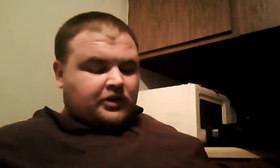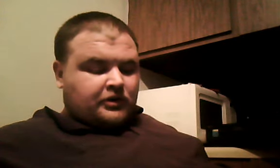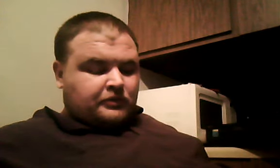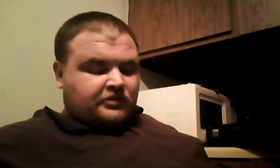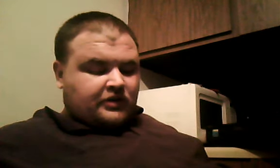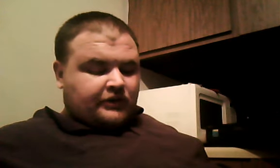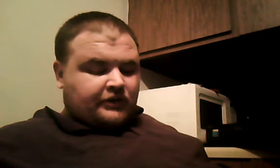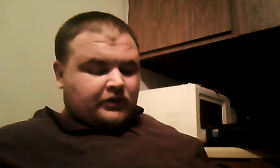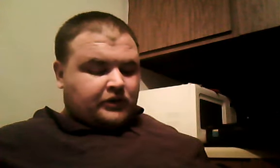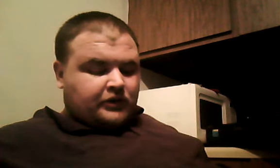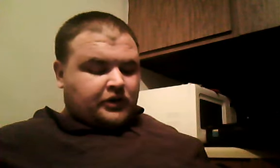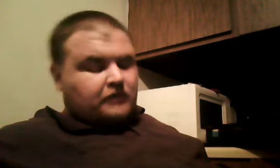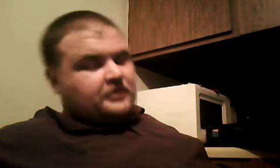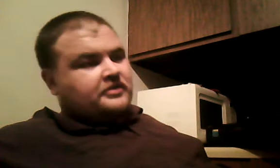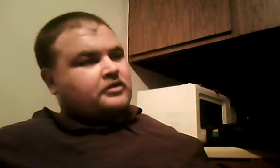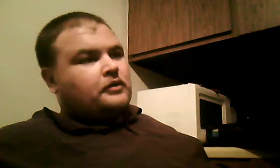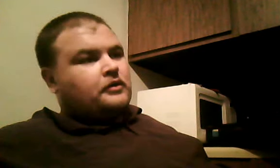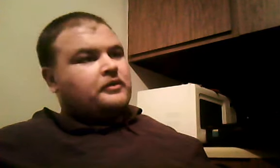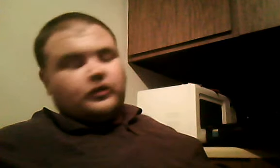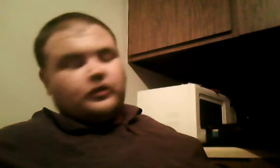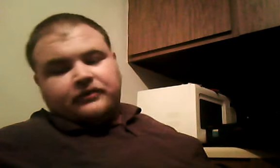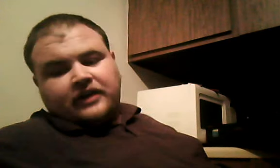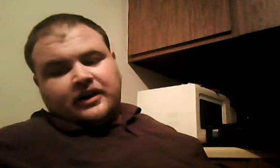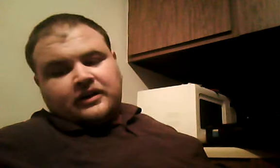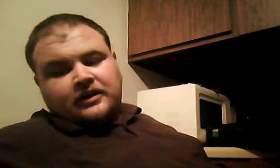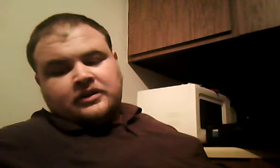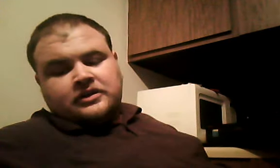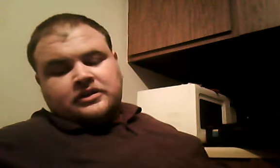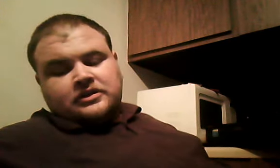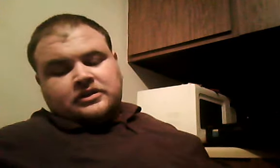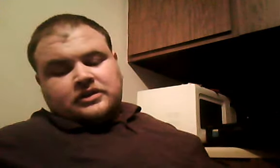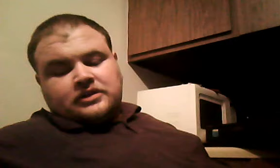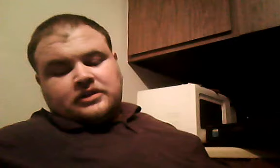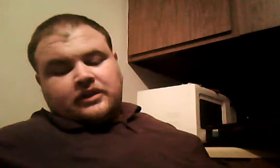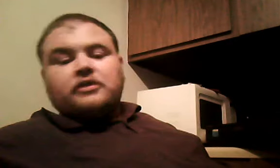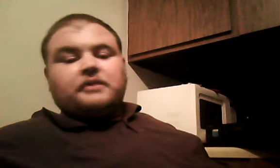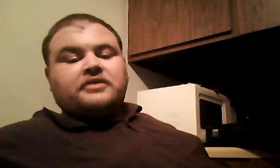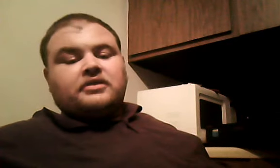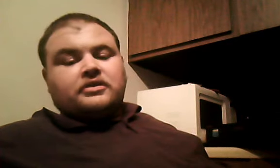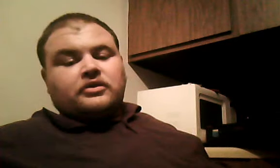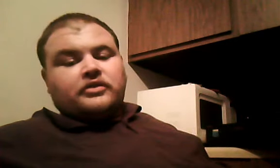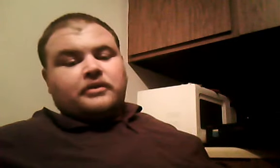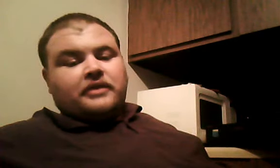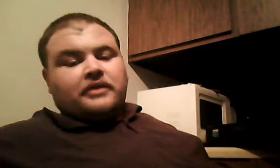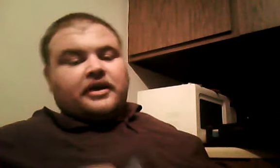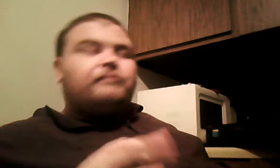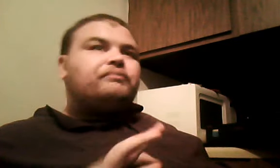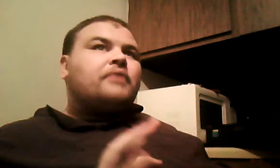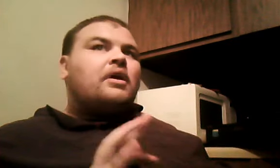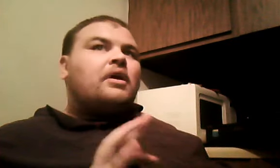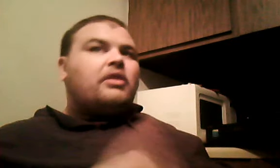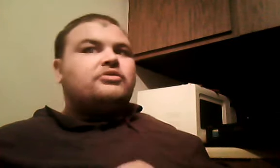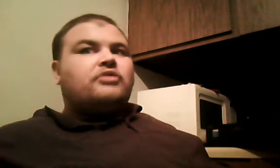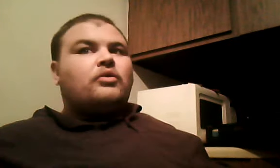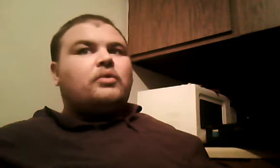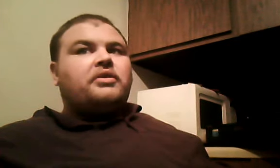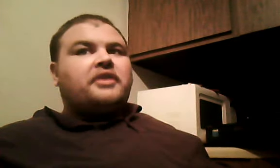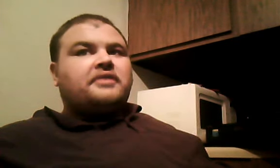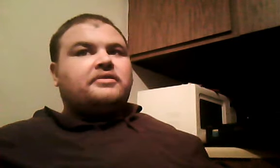and Eric Bischoff, and they basically talked about McFly being fired. And the network basically told them that they just don't want the X